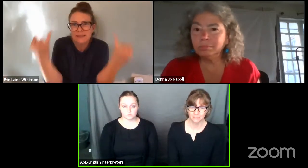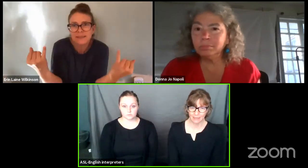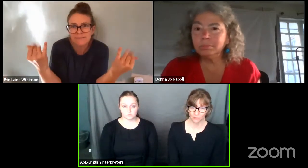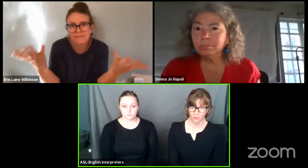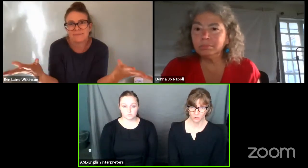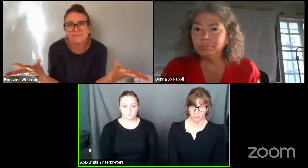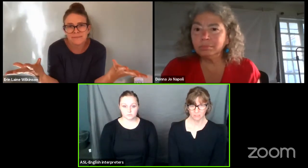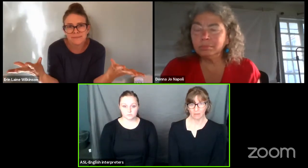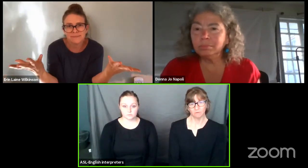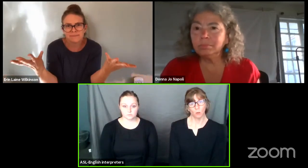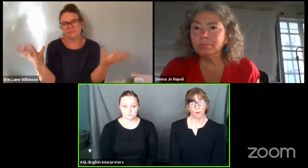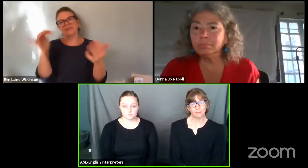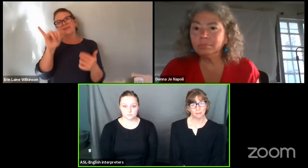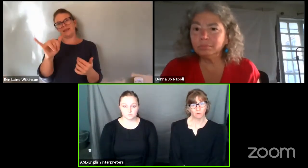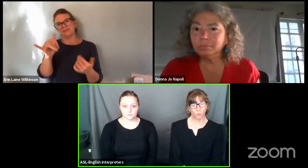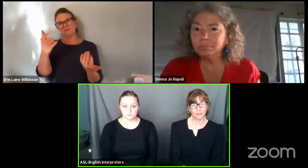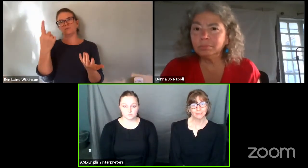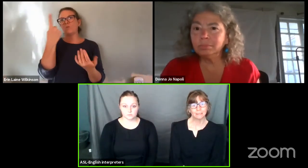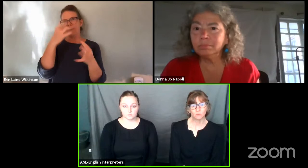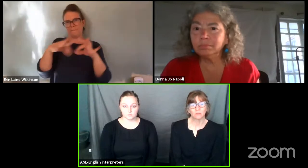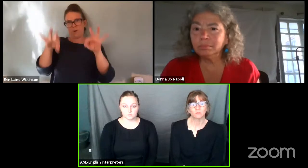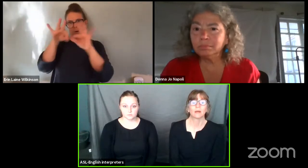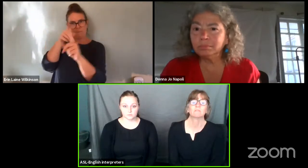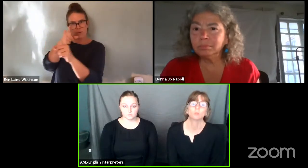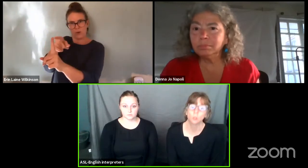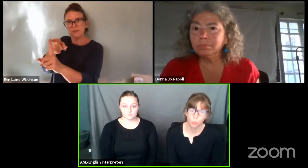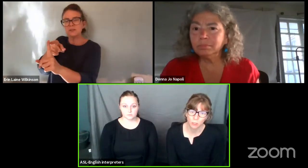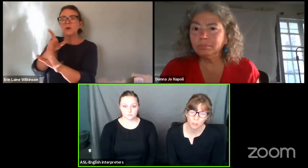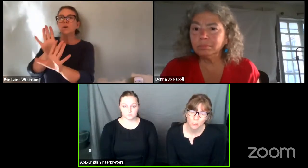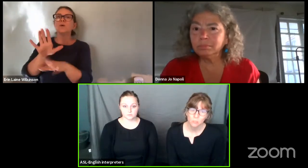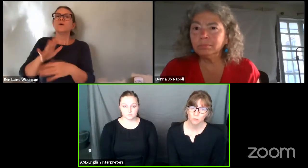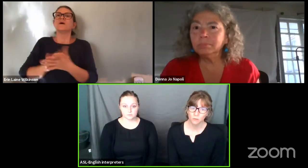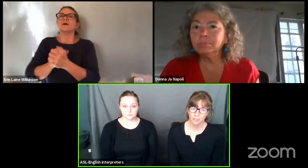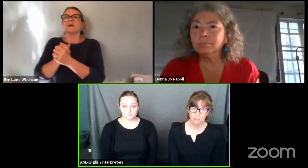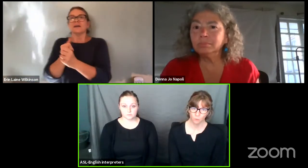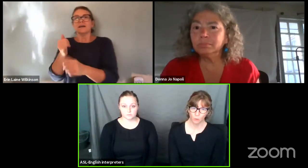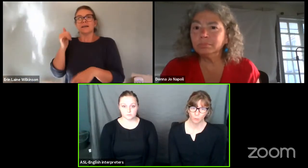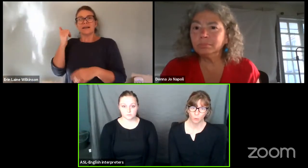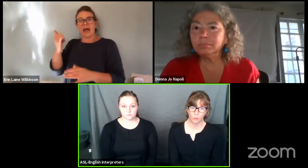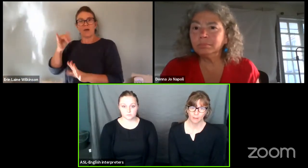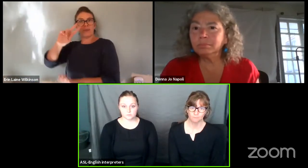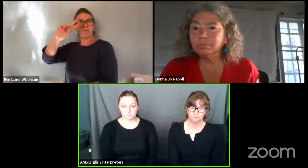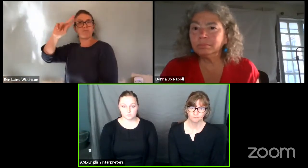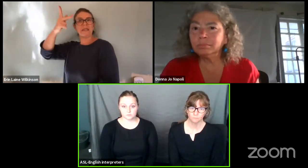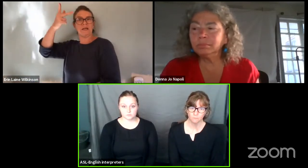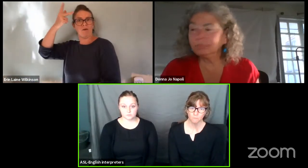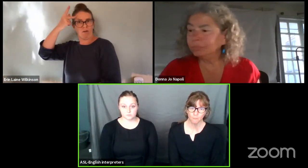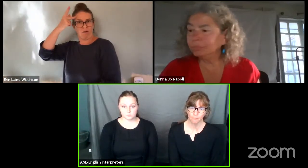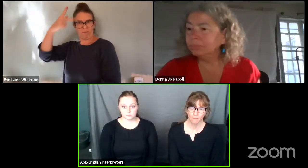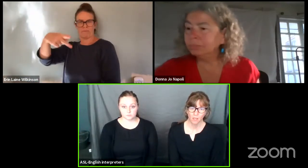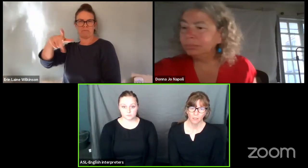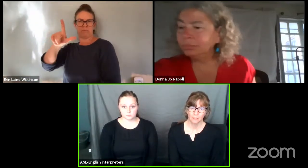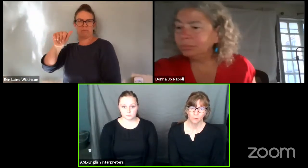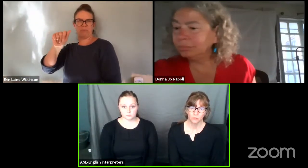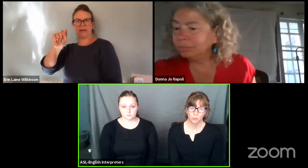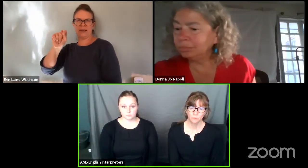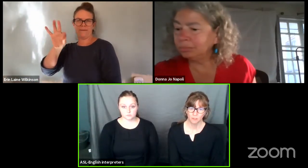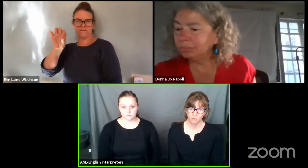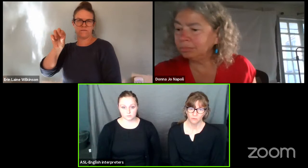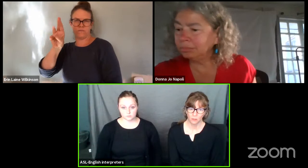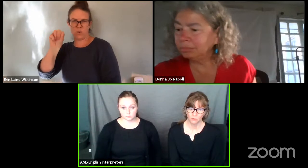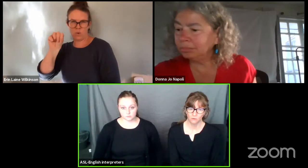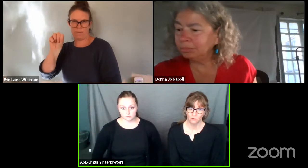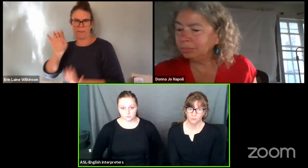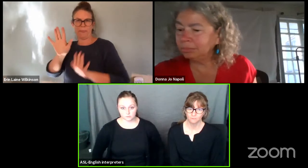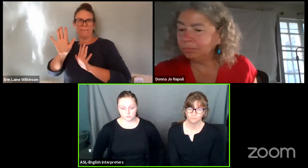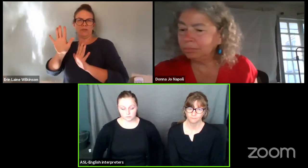I think, that's out there that we just have no idea of what it is because we haven't looked. So that's an important point. Now, in terms